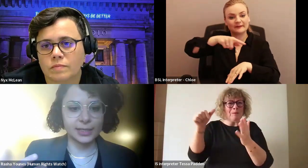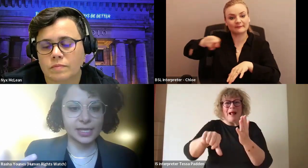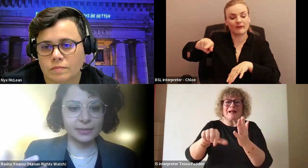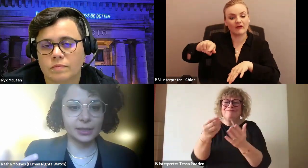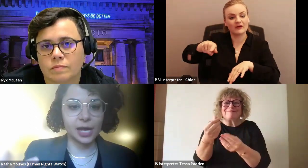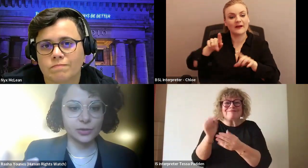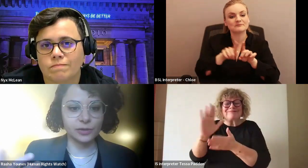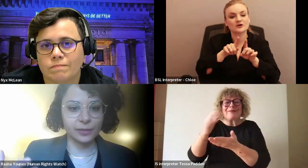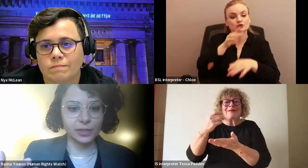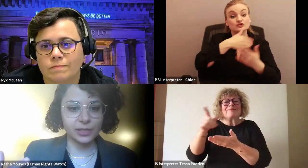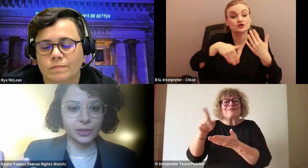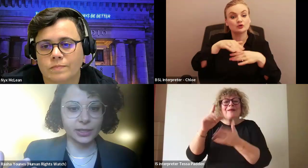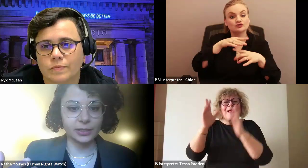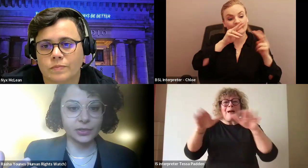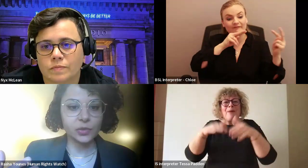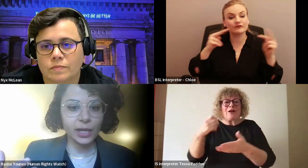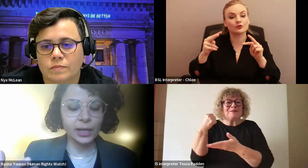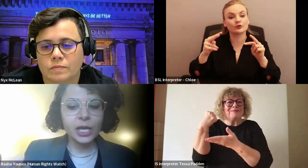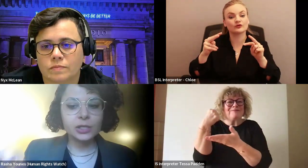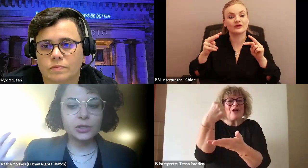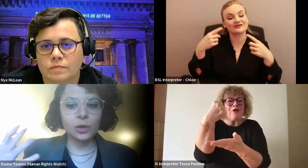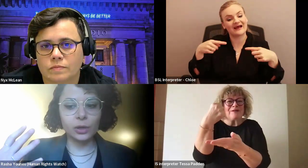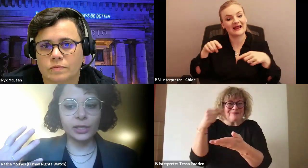social landscape that allows for them to be targeted in